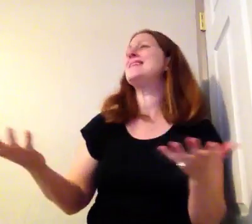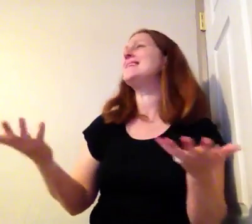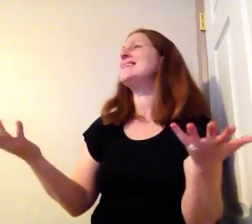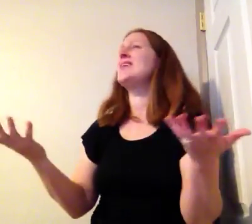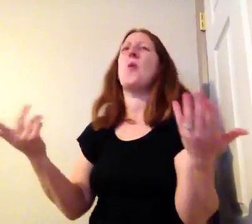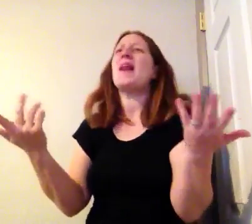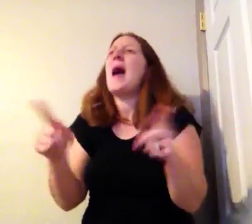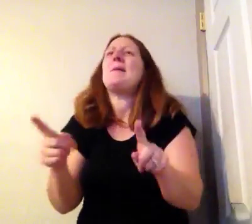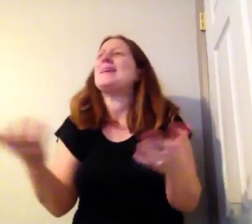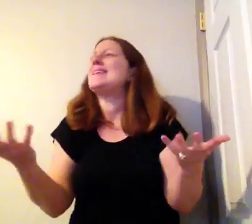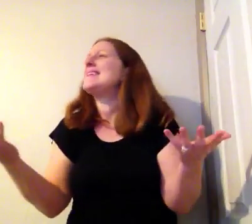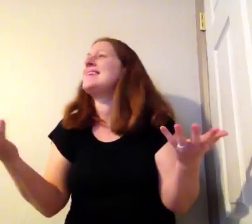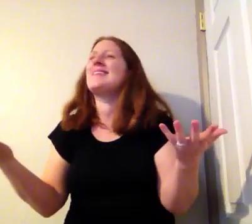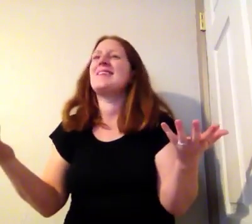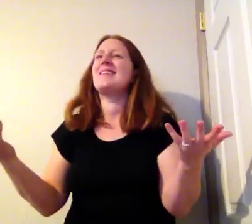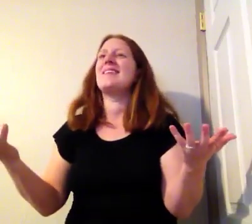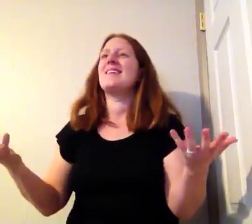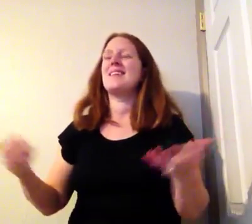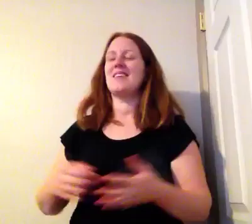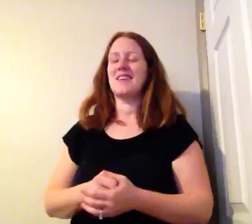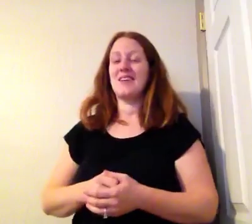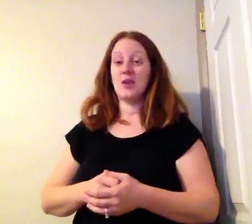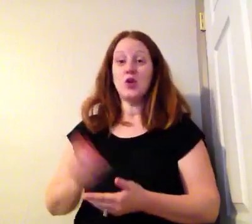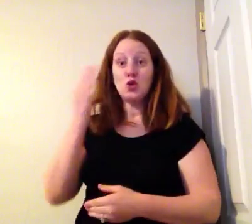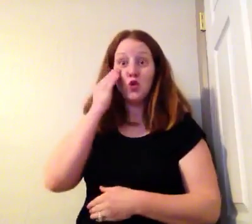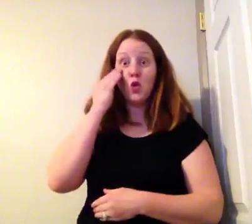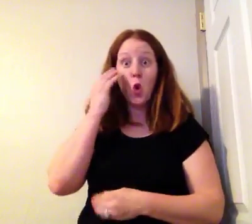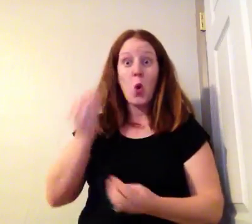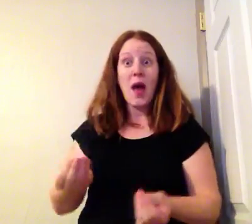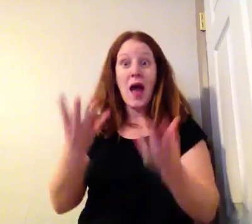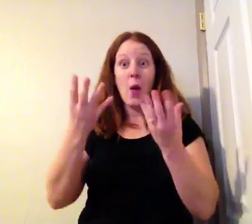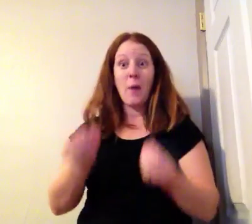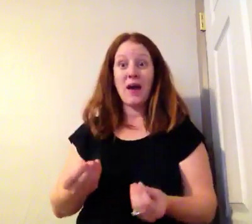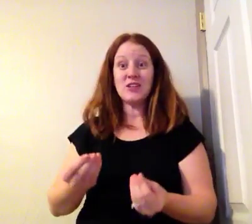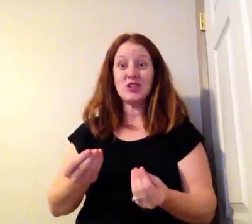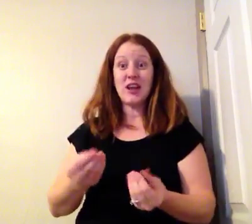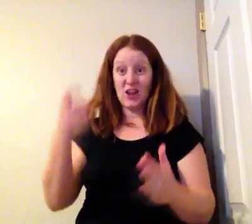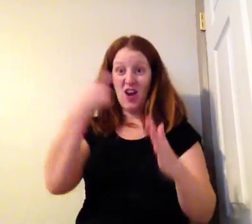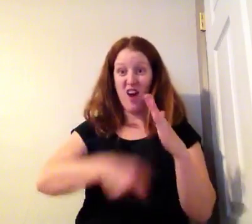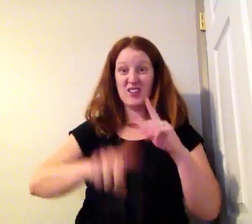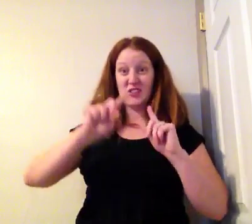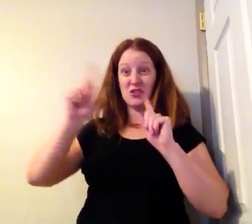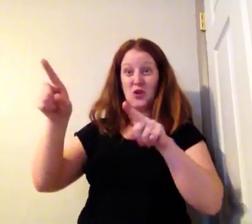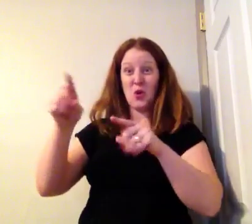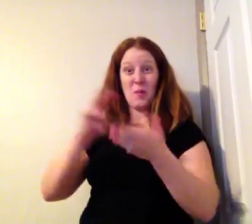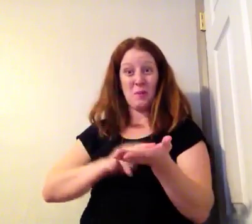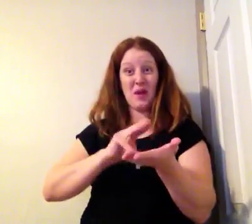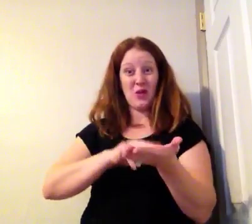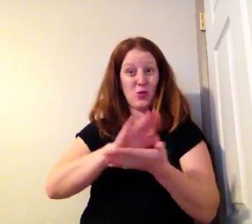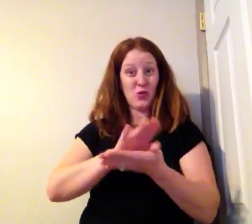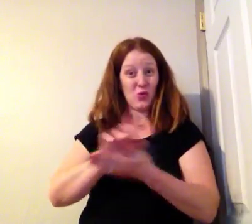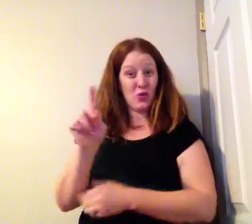That's okay. You know how much tuition is? $9,000 or something, isn't it? Does your parents pay